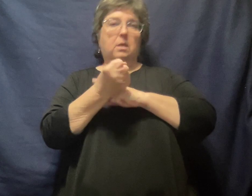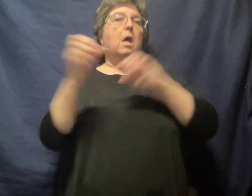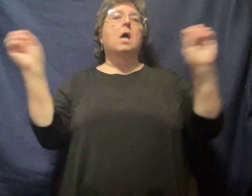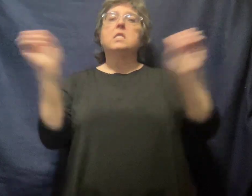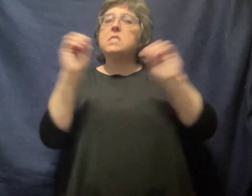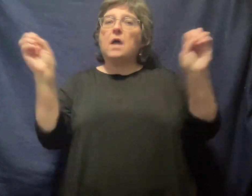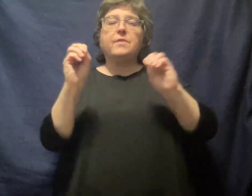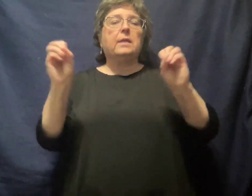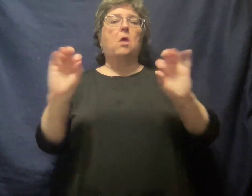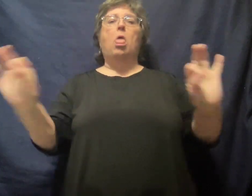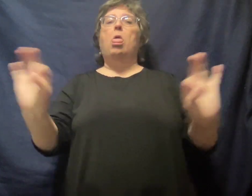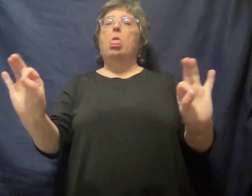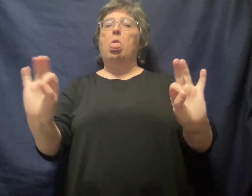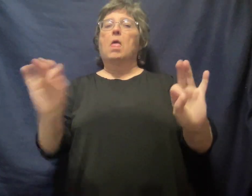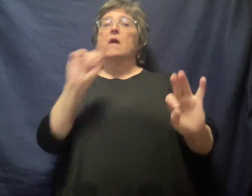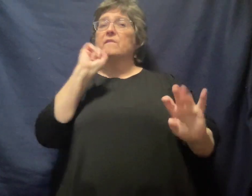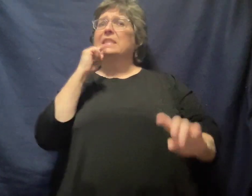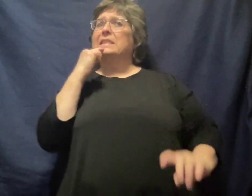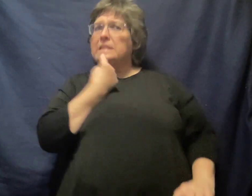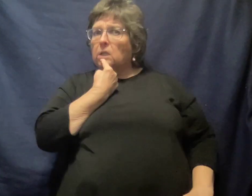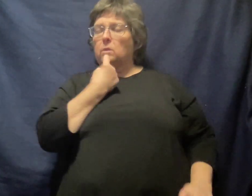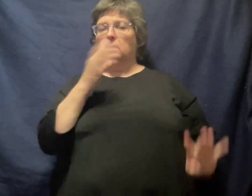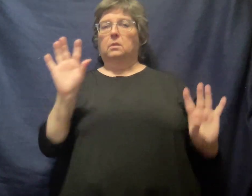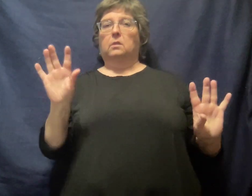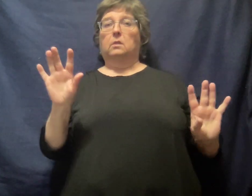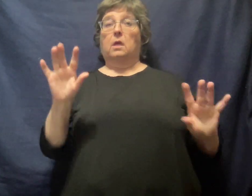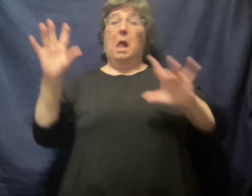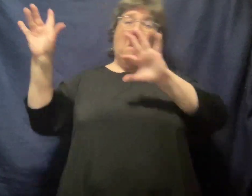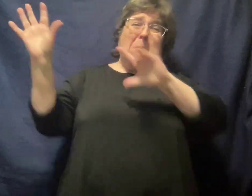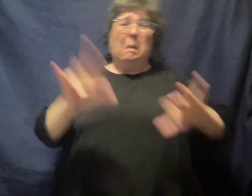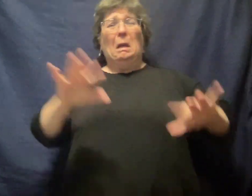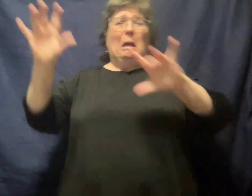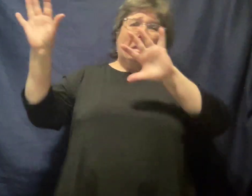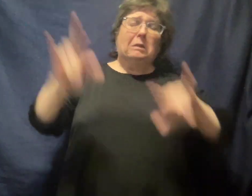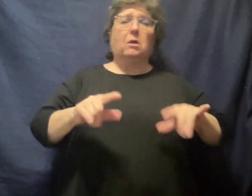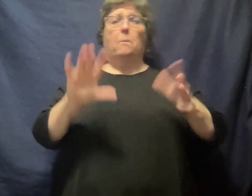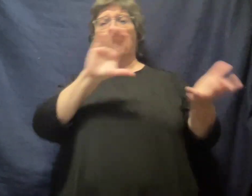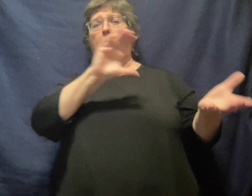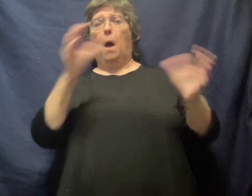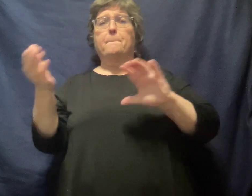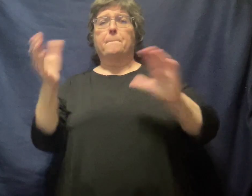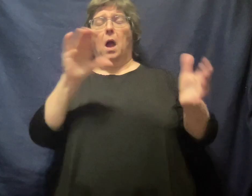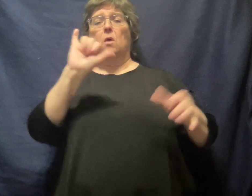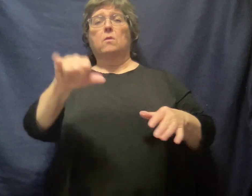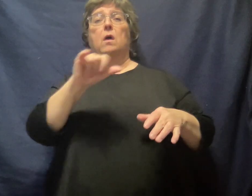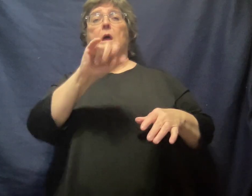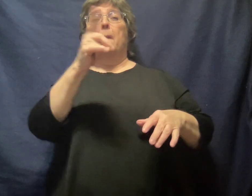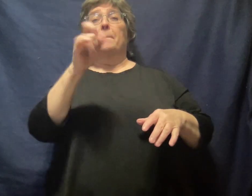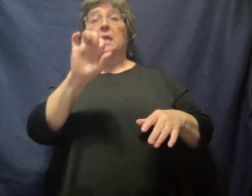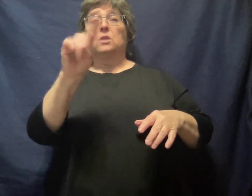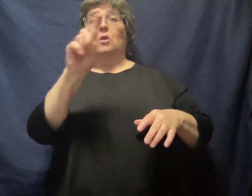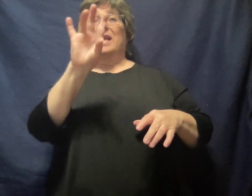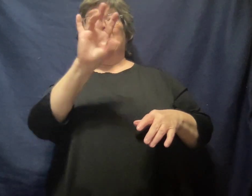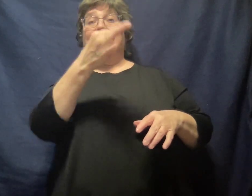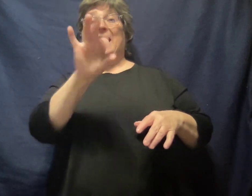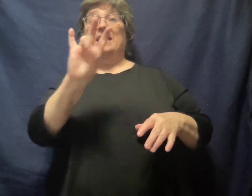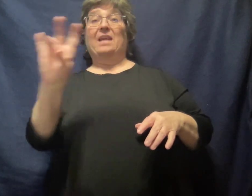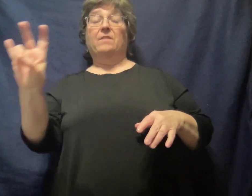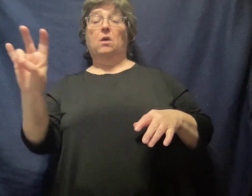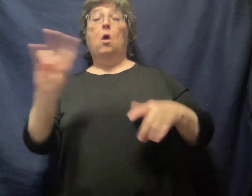trifled with. This is a blizzard that is going to be compared to the blizzard of 77, and when all is said and done, let's hope